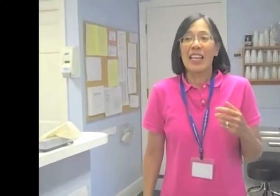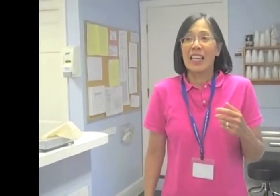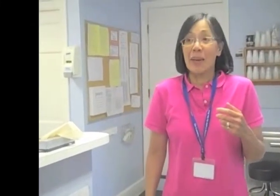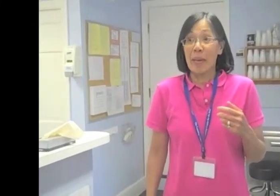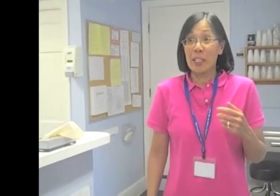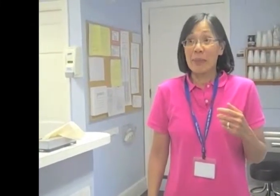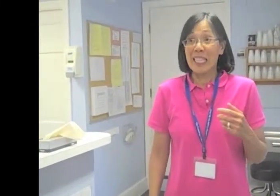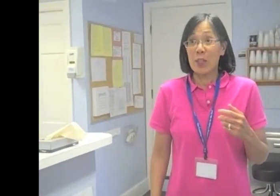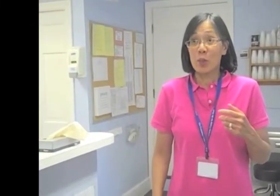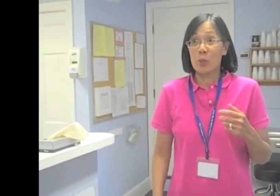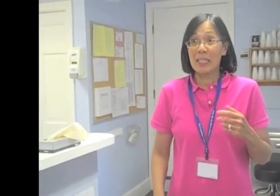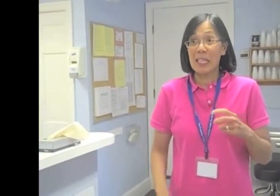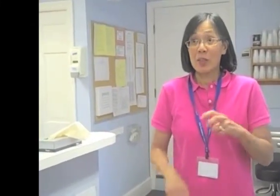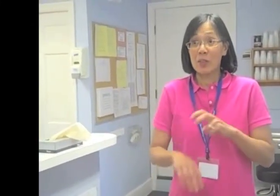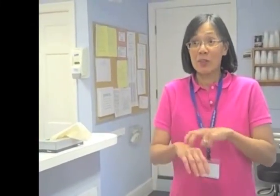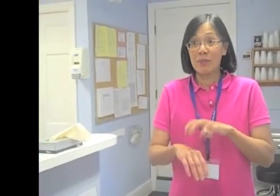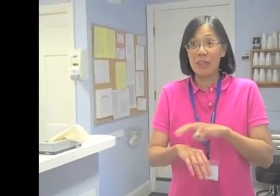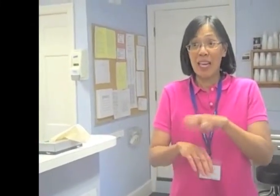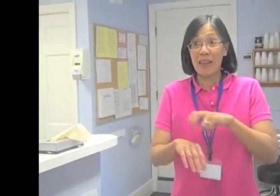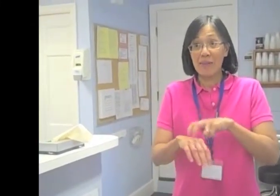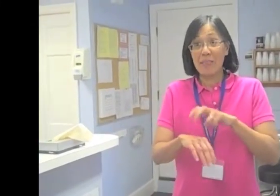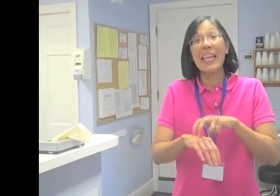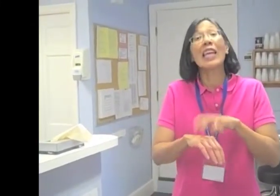Um, mashed potatoes?